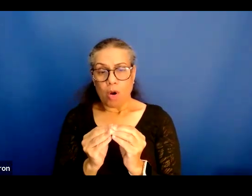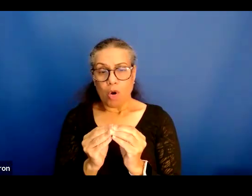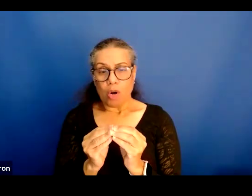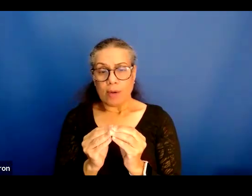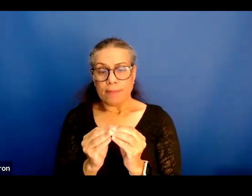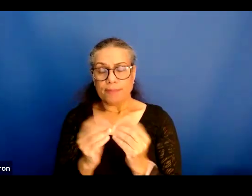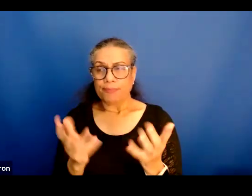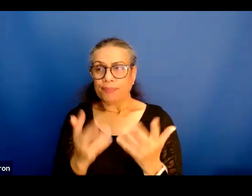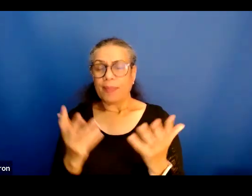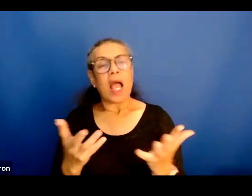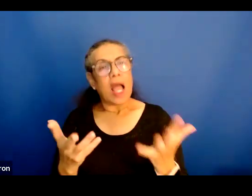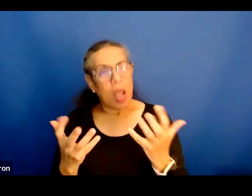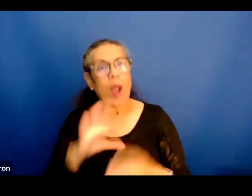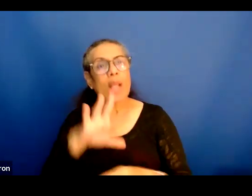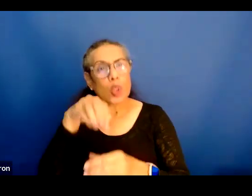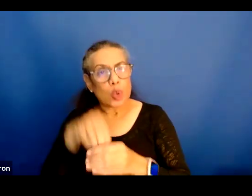inclusion done right